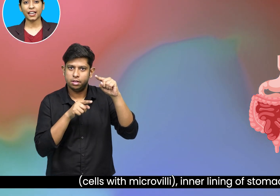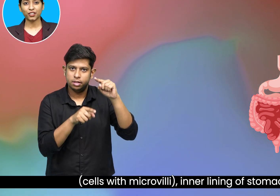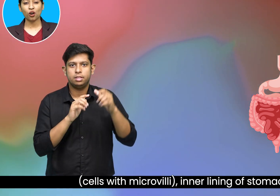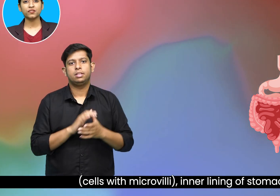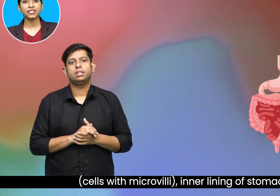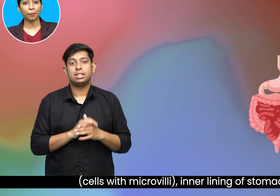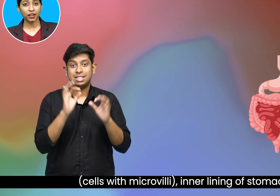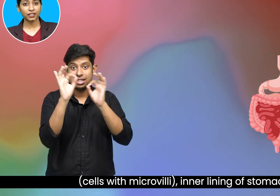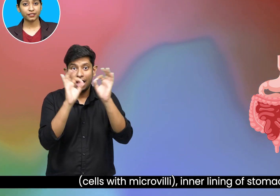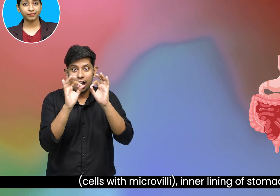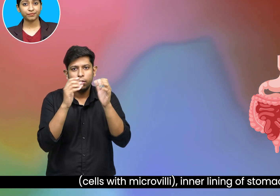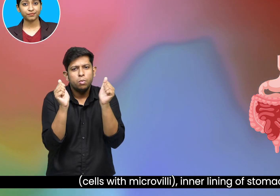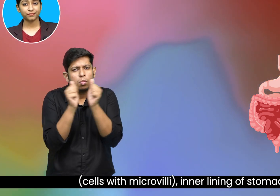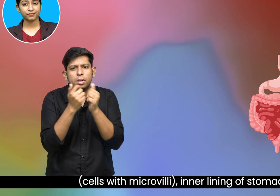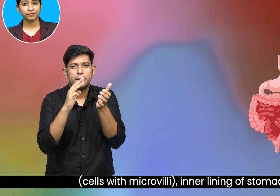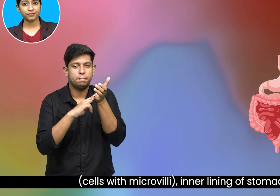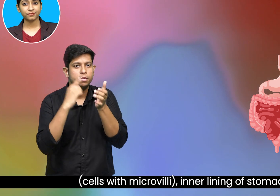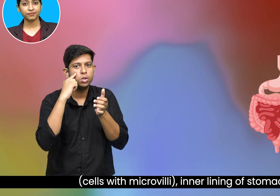Inner lining of stomach.